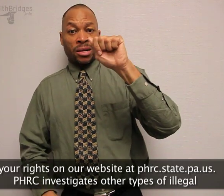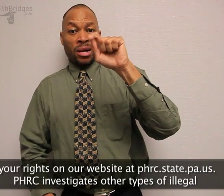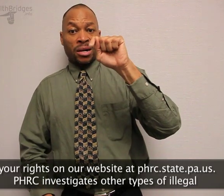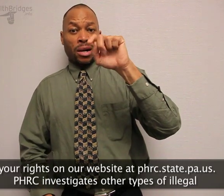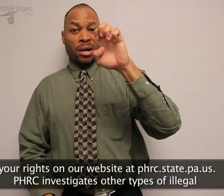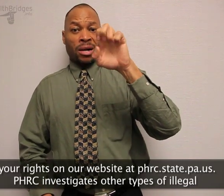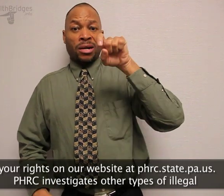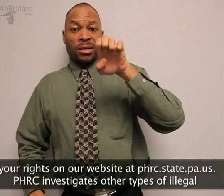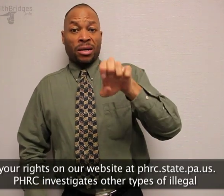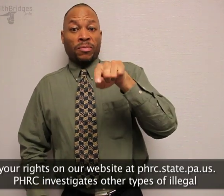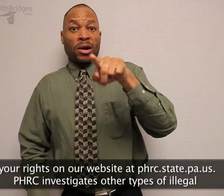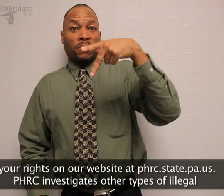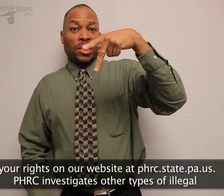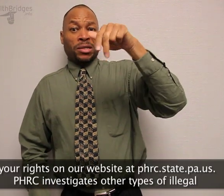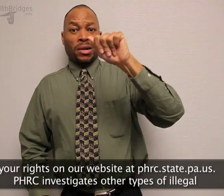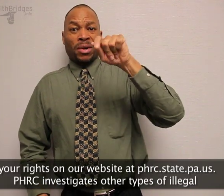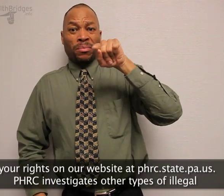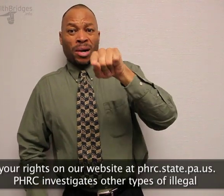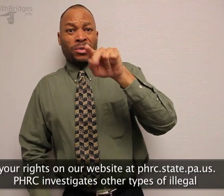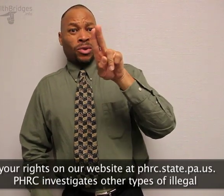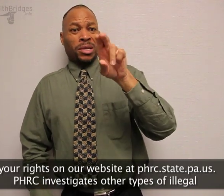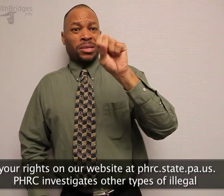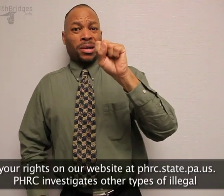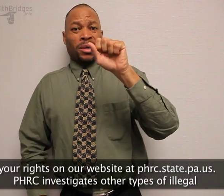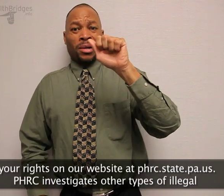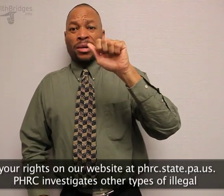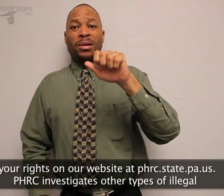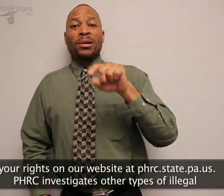.state.pa.us.